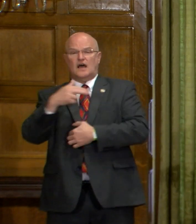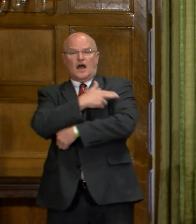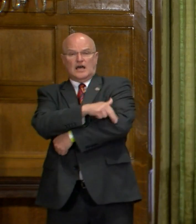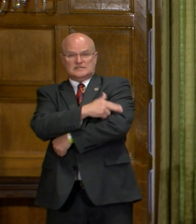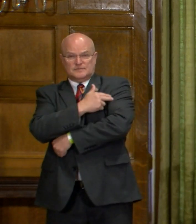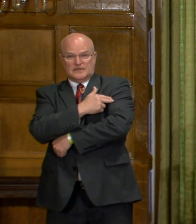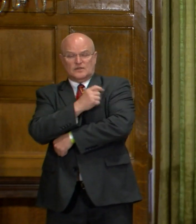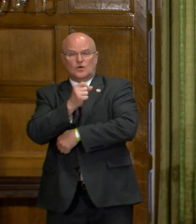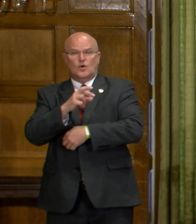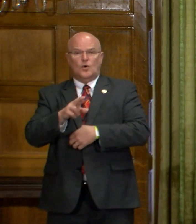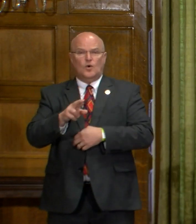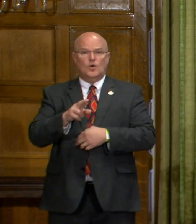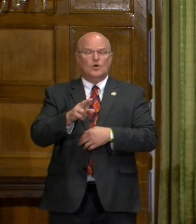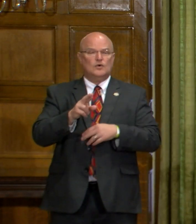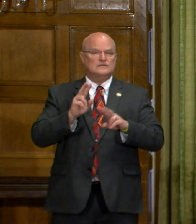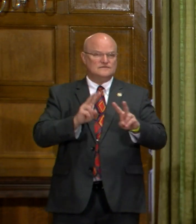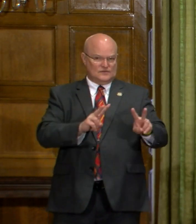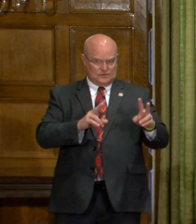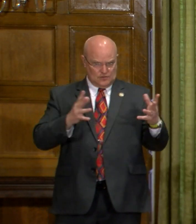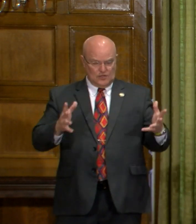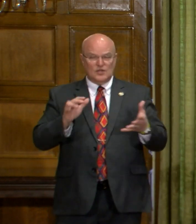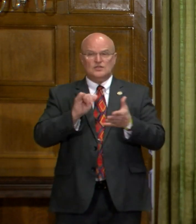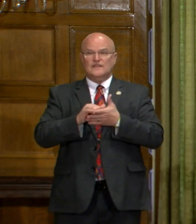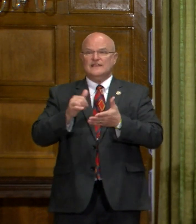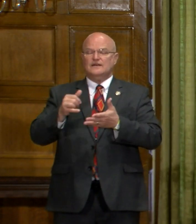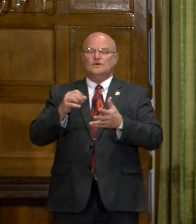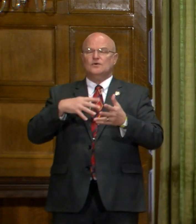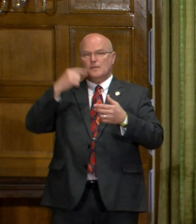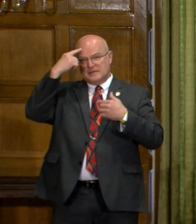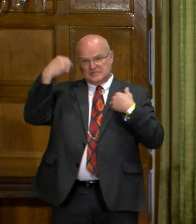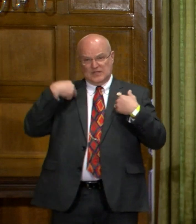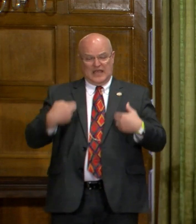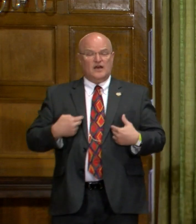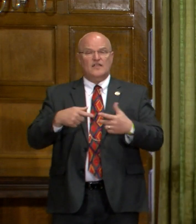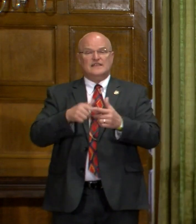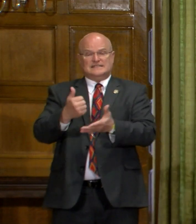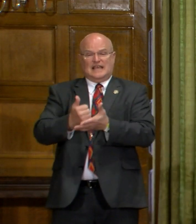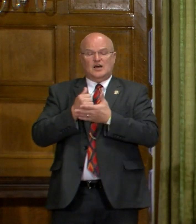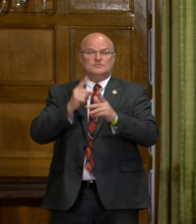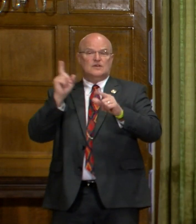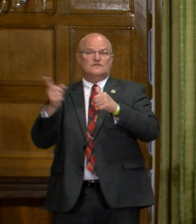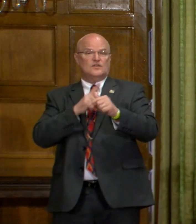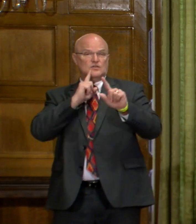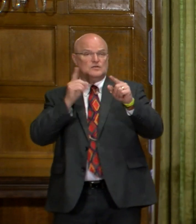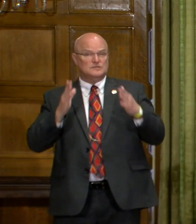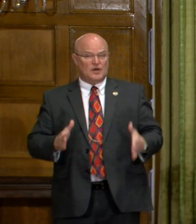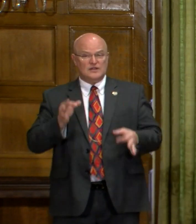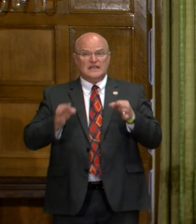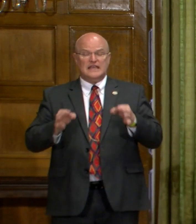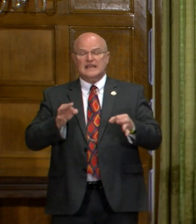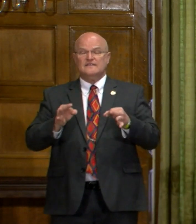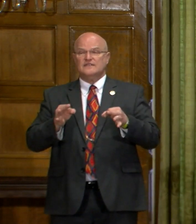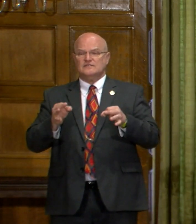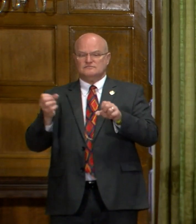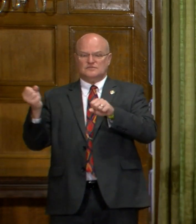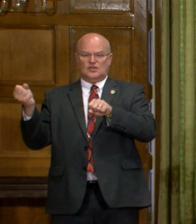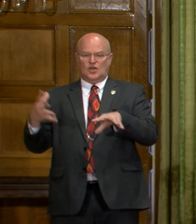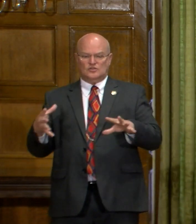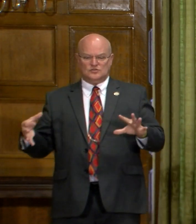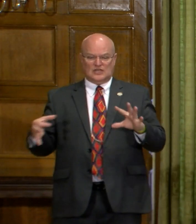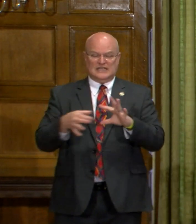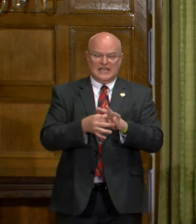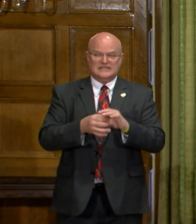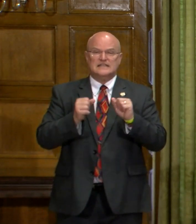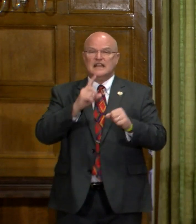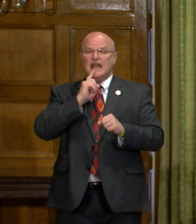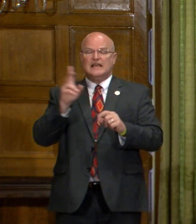or a sanatorium. And so this helps our firefighters, our first responders, so if there is a causal connection,